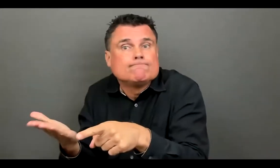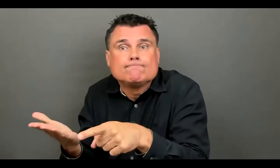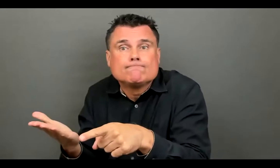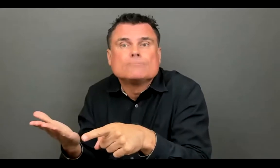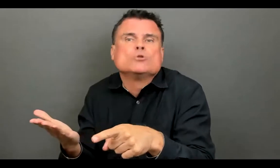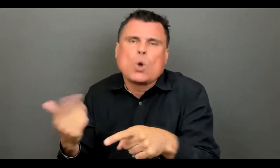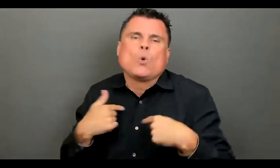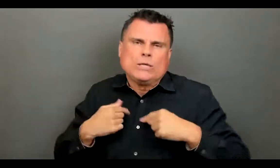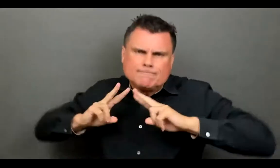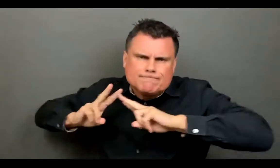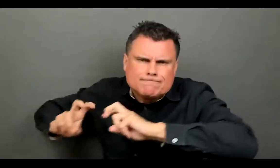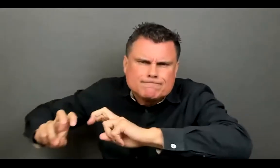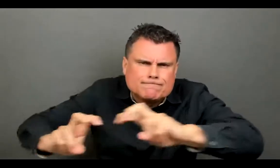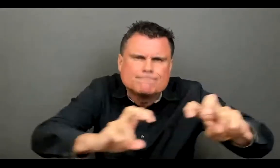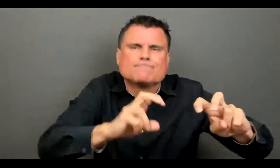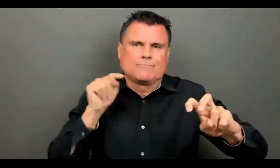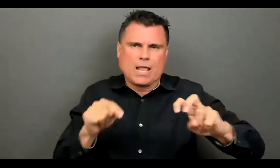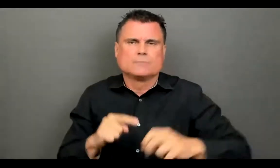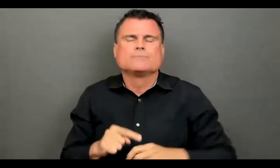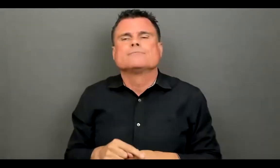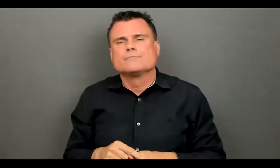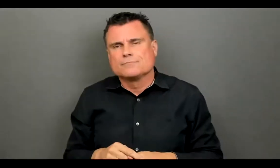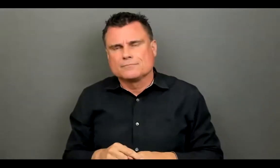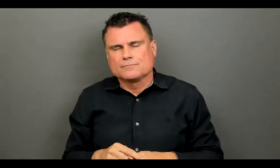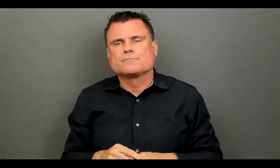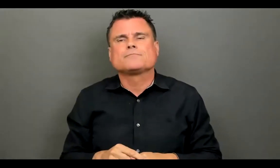insights from end users themselves on how to create inclusive